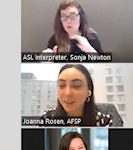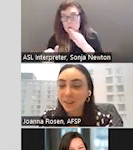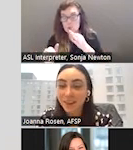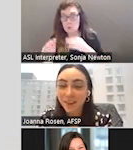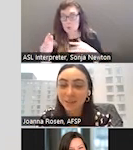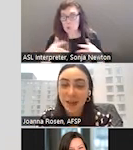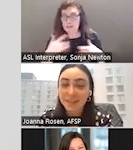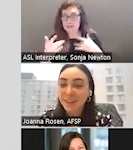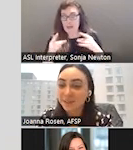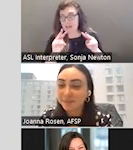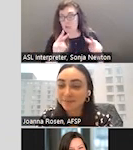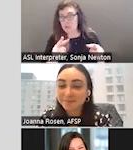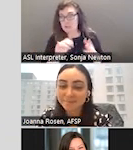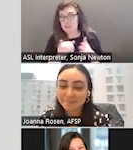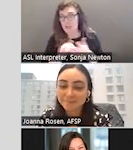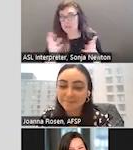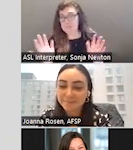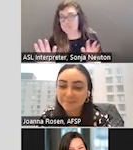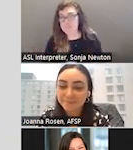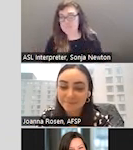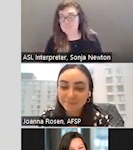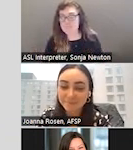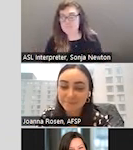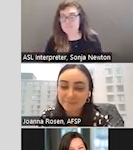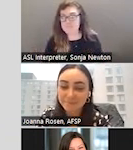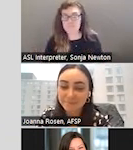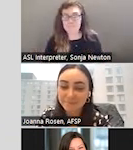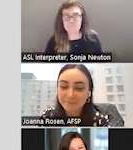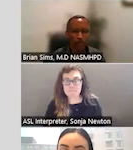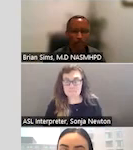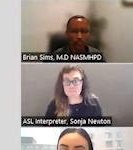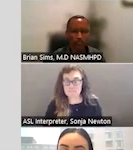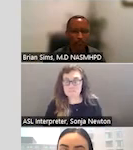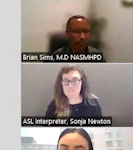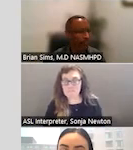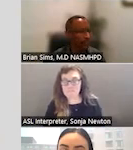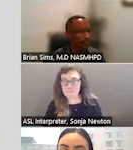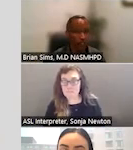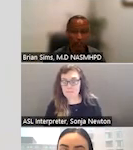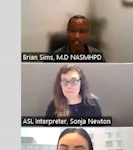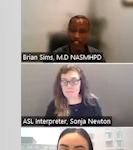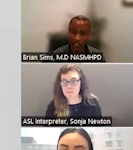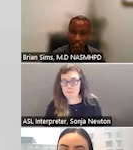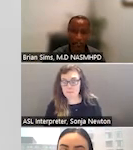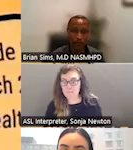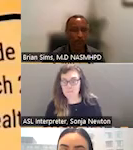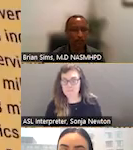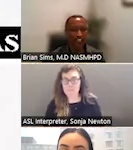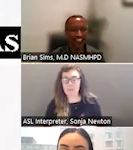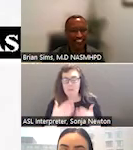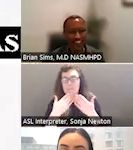I'll end it there. Alrighty. Well, thank you both for such a detailed